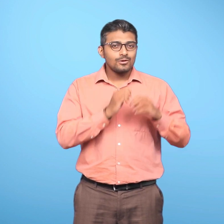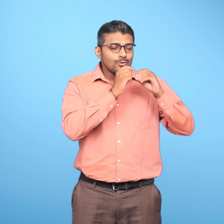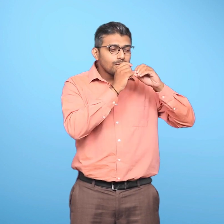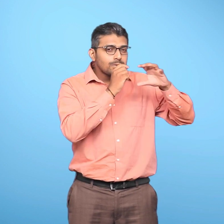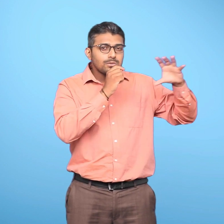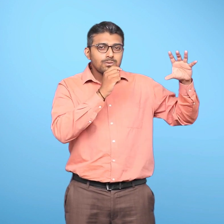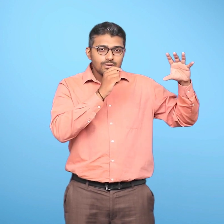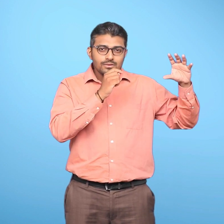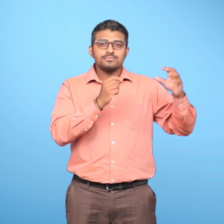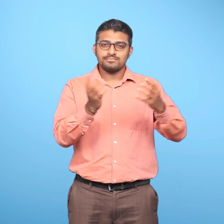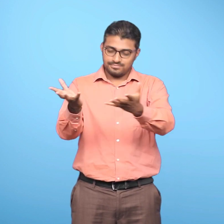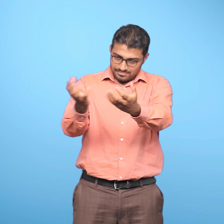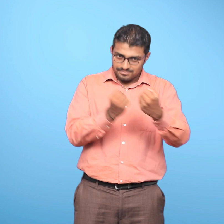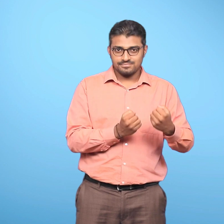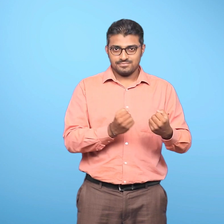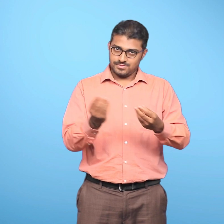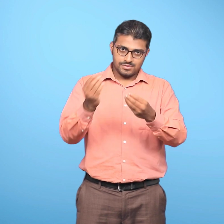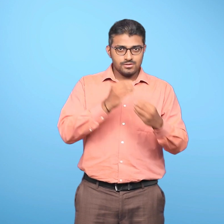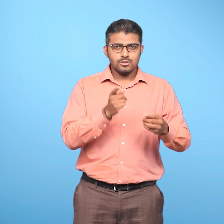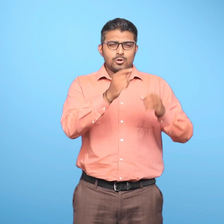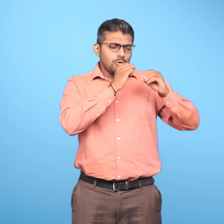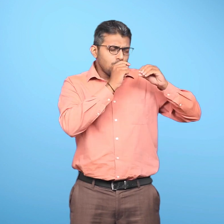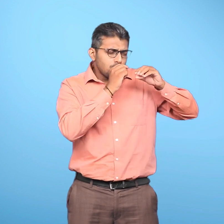Take a balloon and blow it.